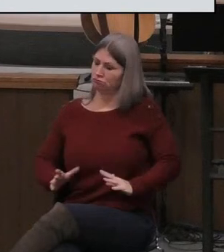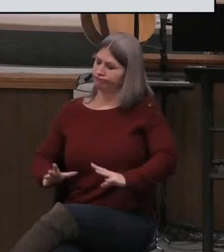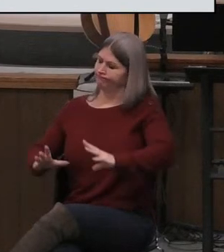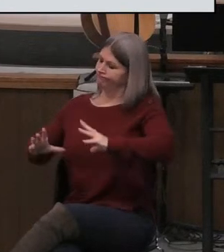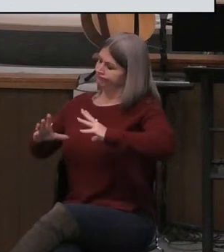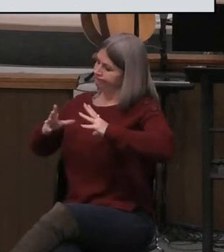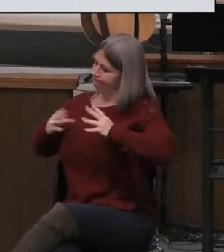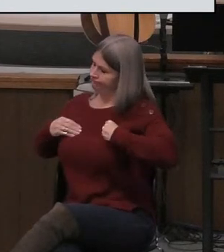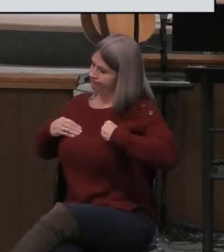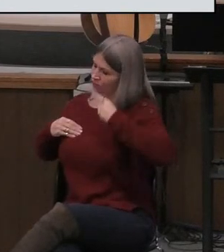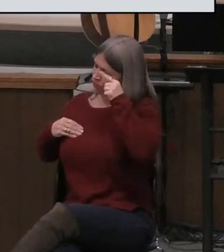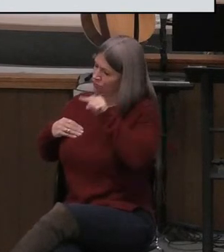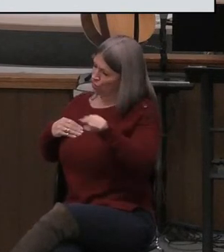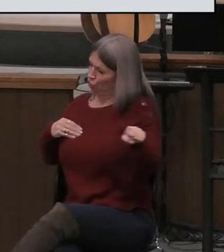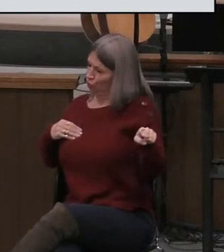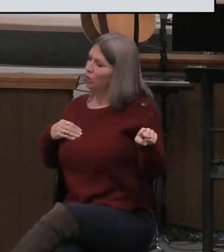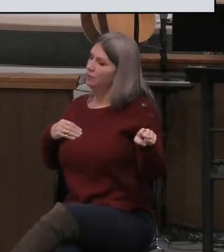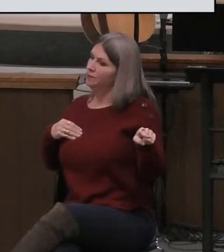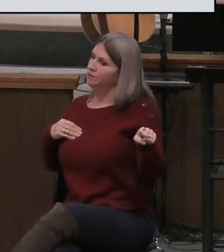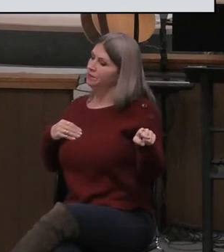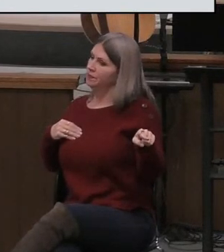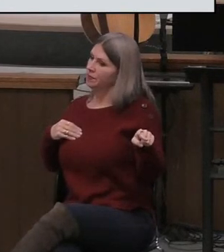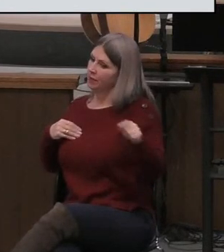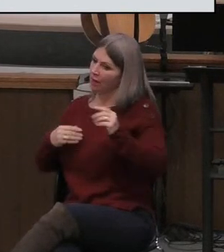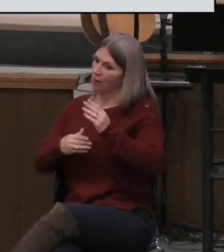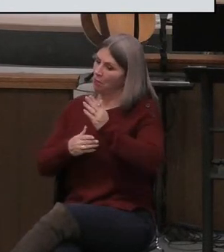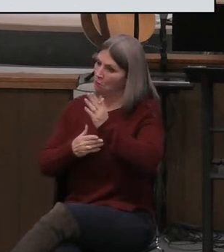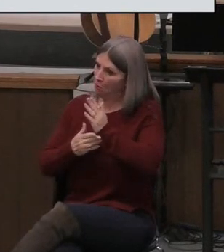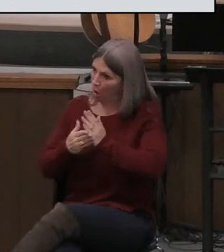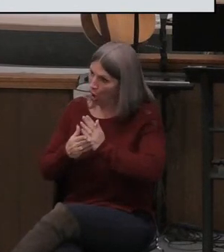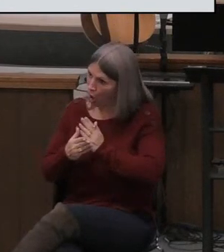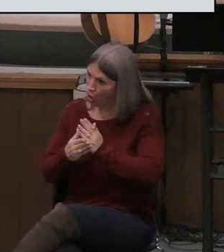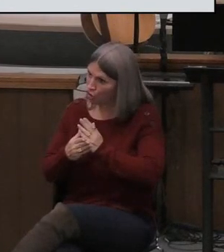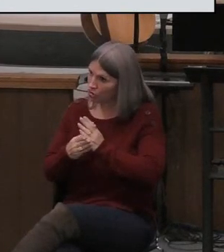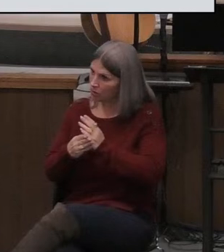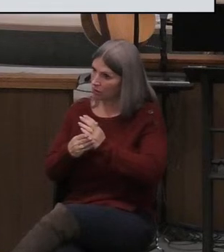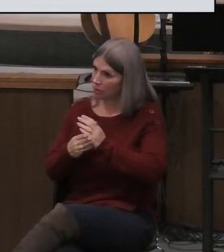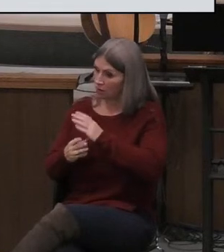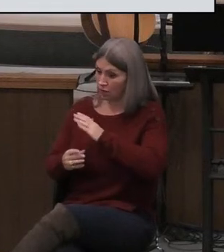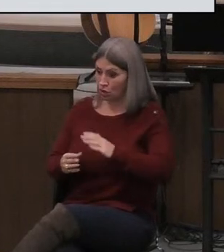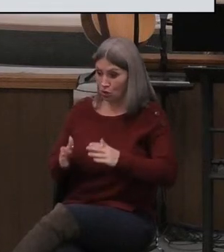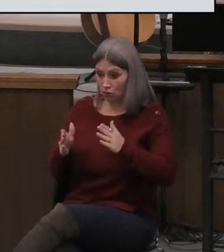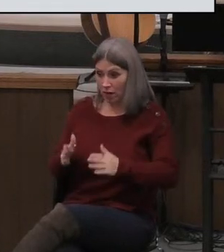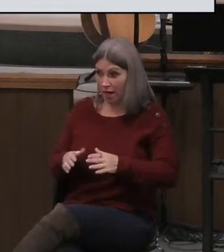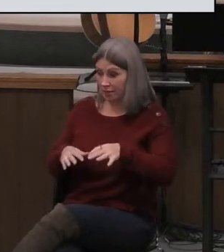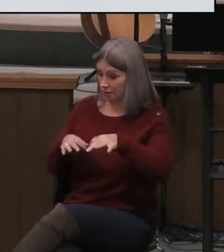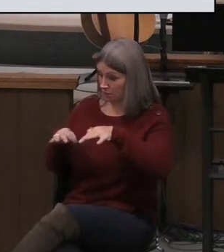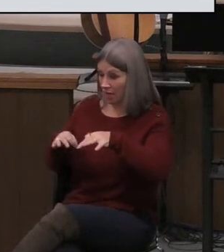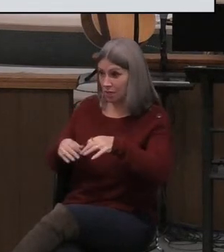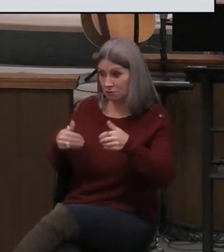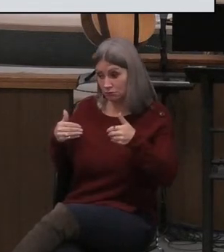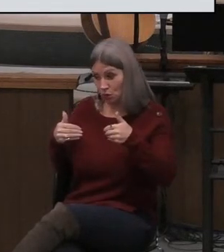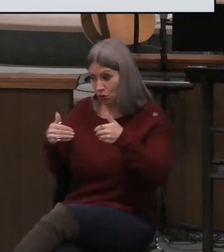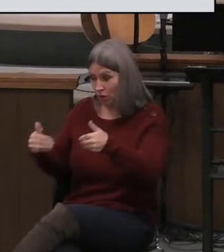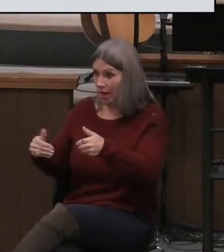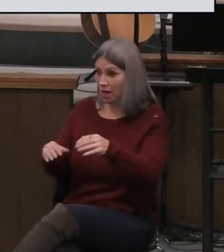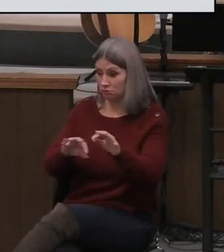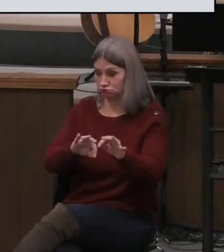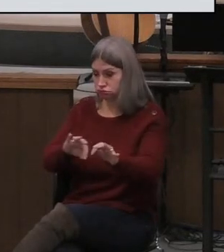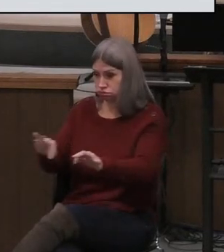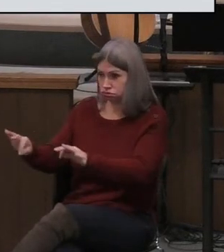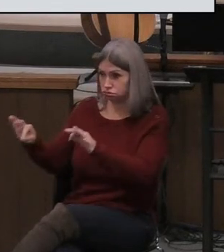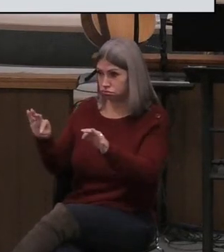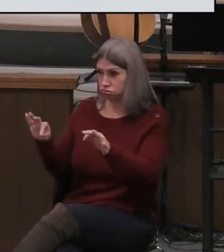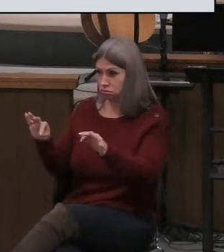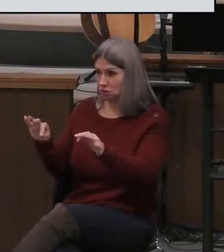He is doing it because it's part of Christ's commission to preach to the Gentiles.